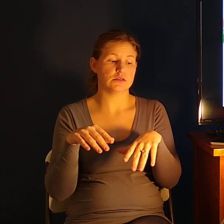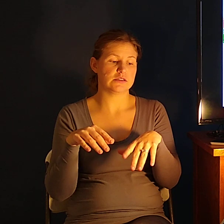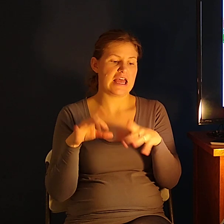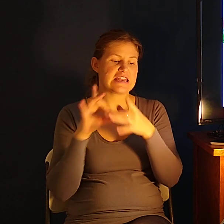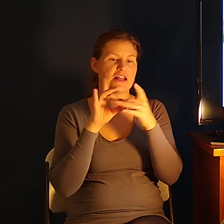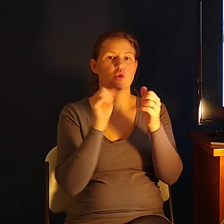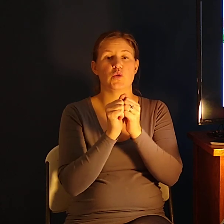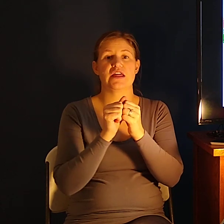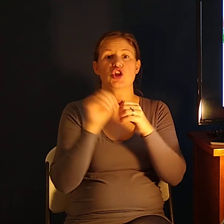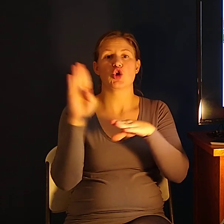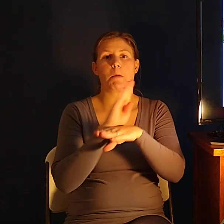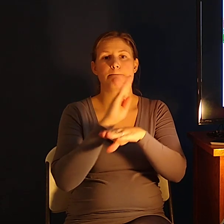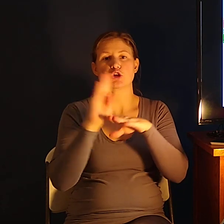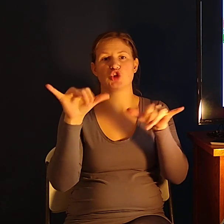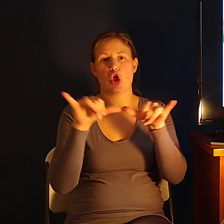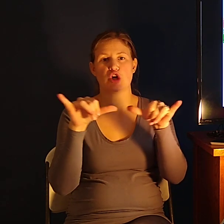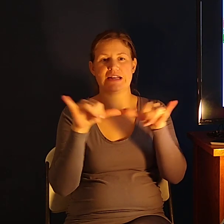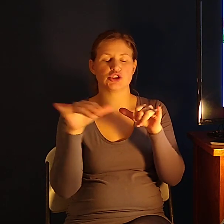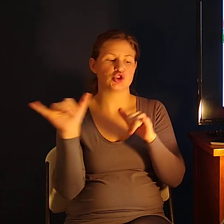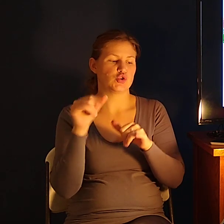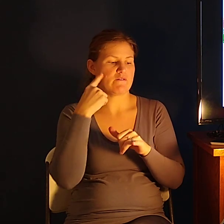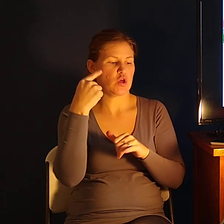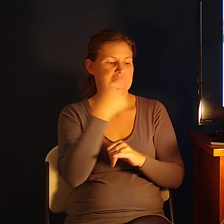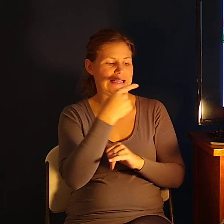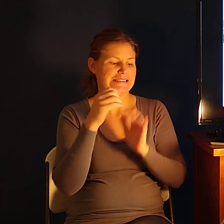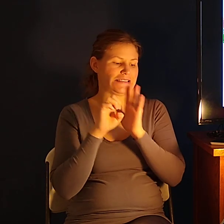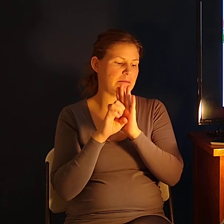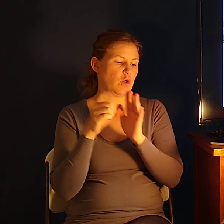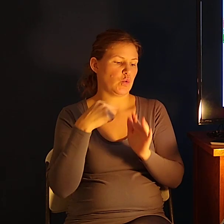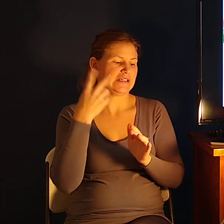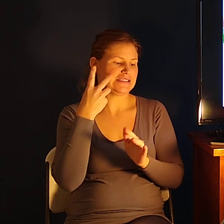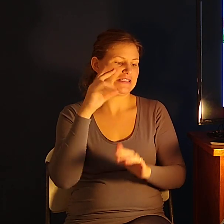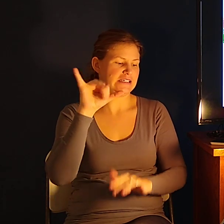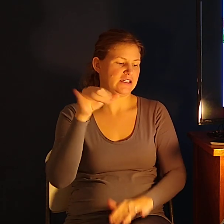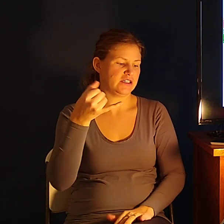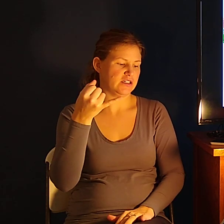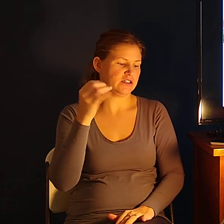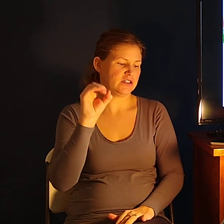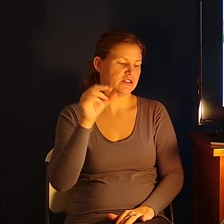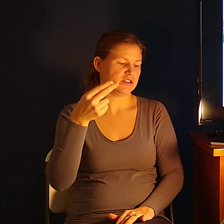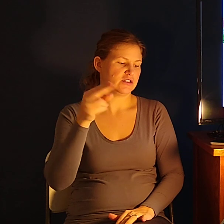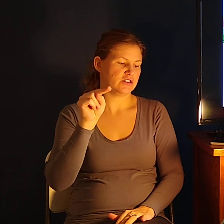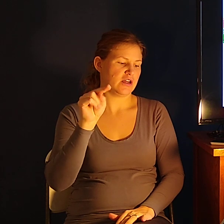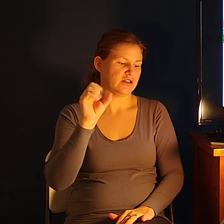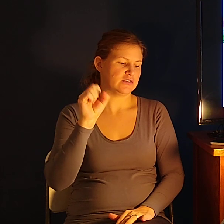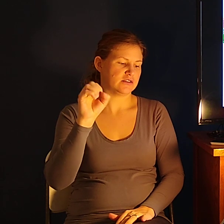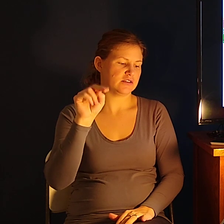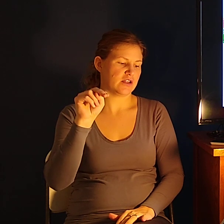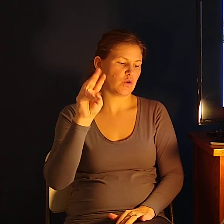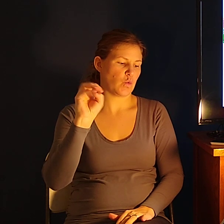commercial architecture. And in this case, we see the Johnson Wax building that is located in Racine,